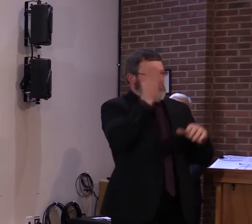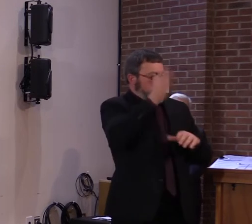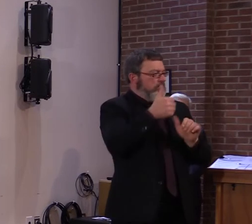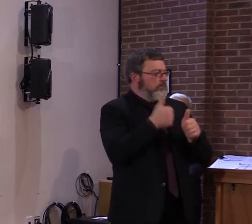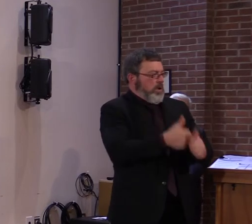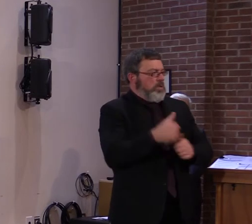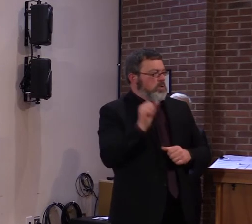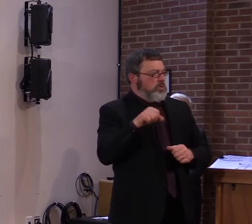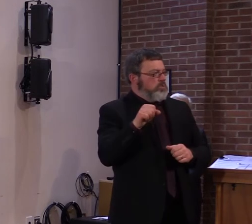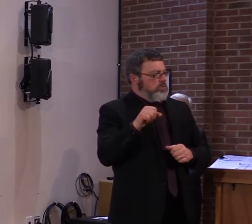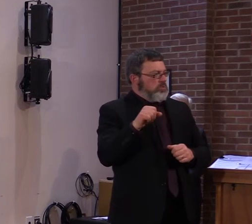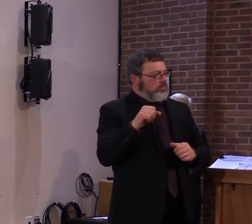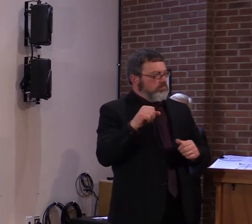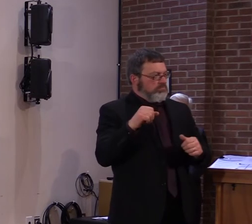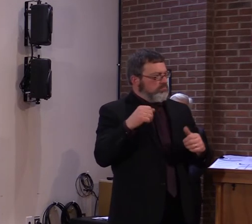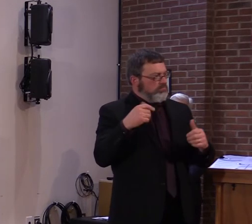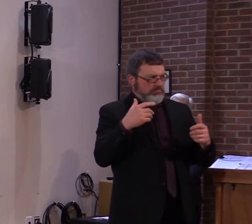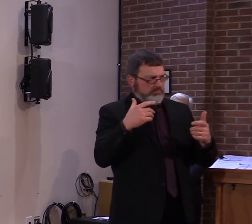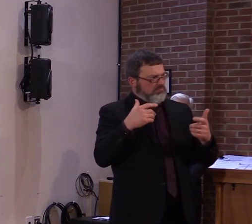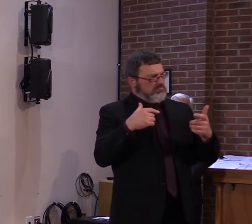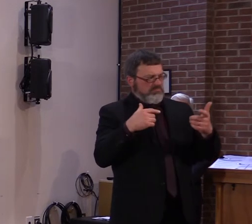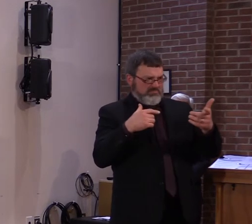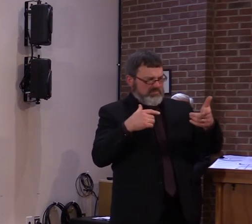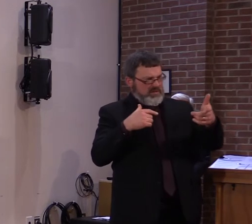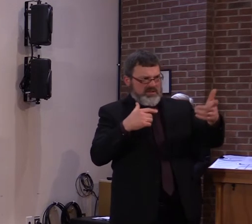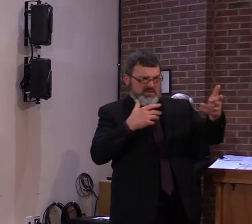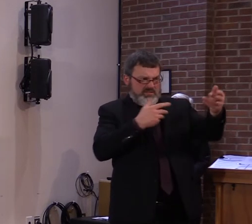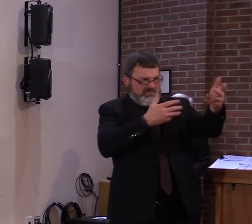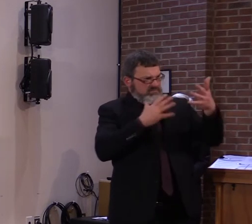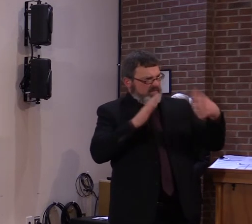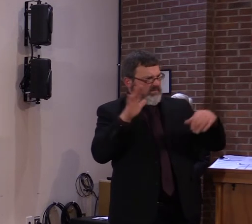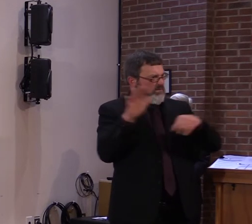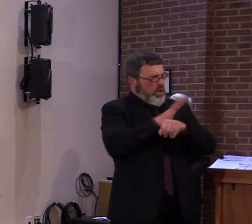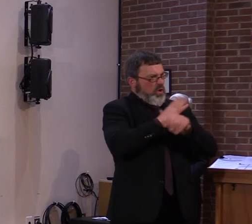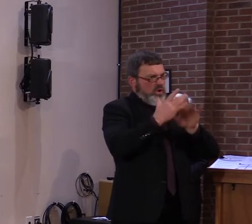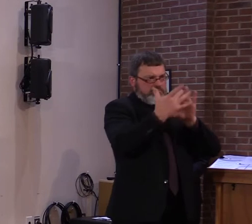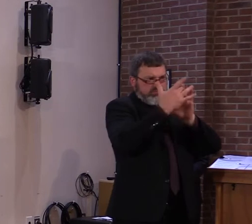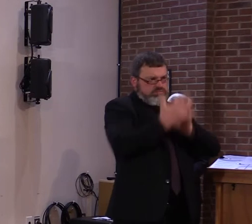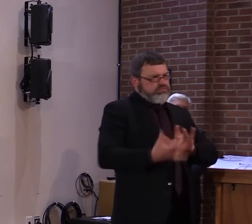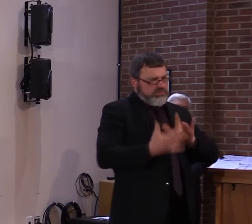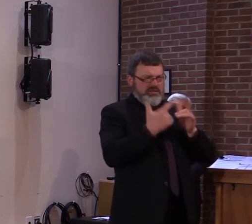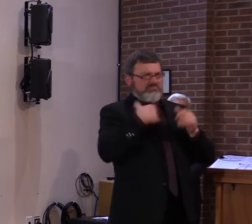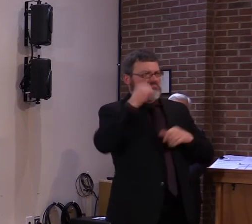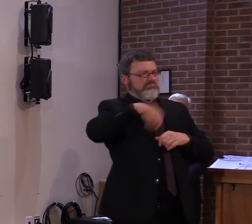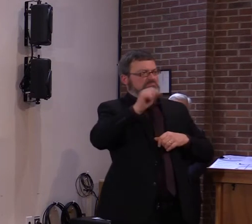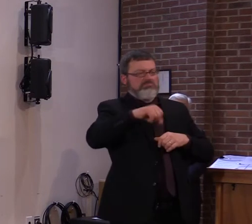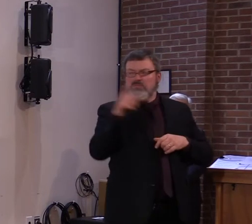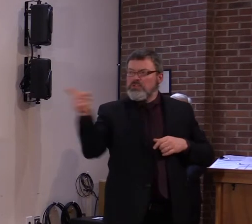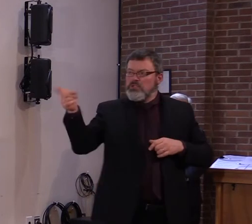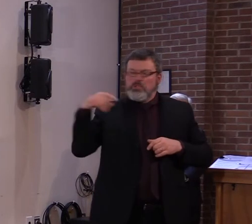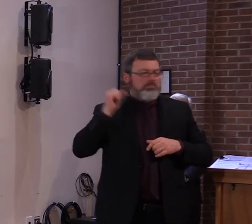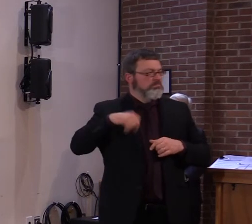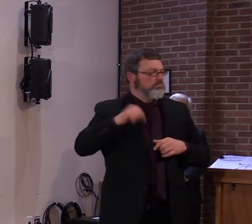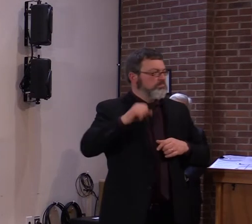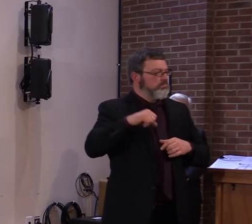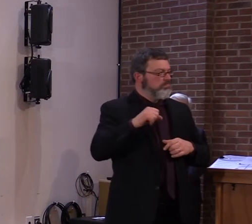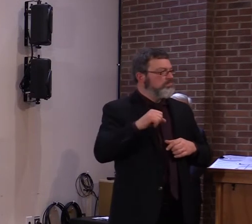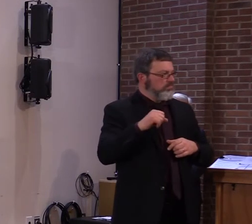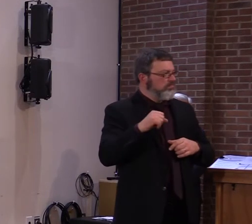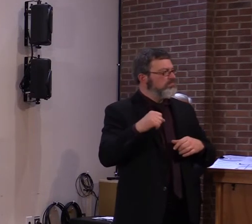full contact information for those in restaurants as well as those going to ski areas in particular.